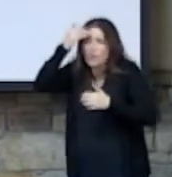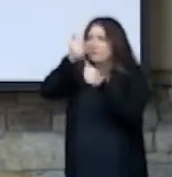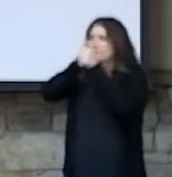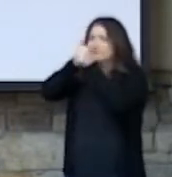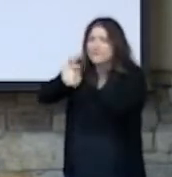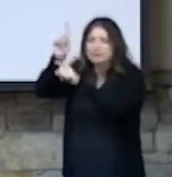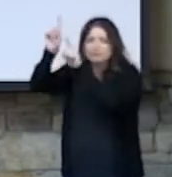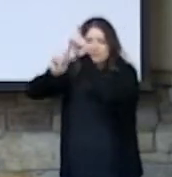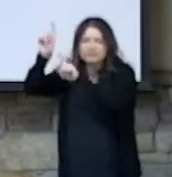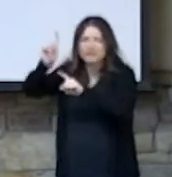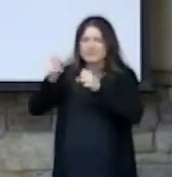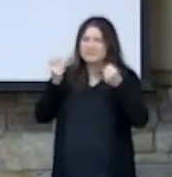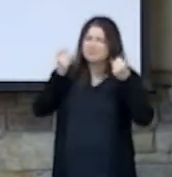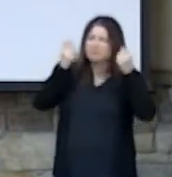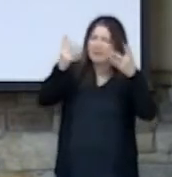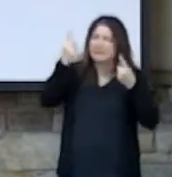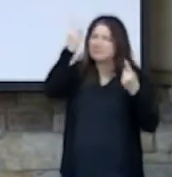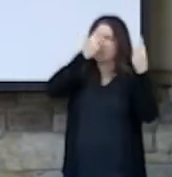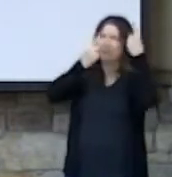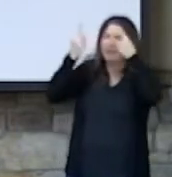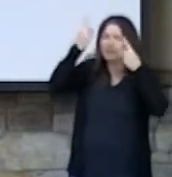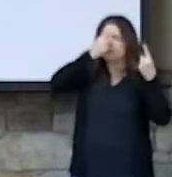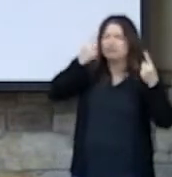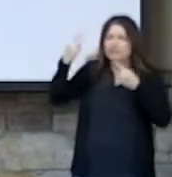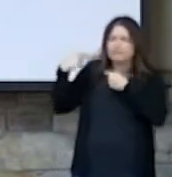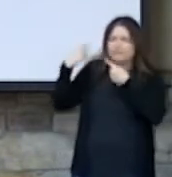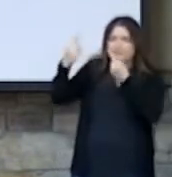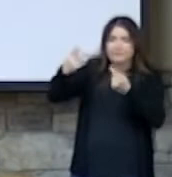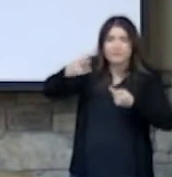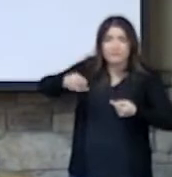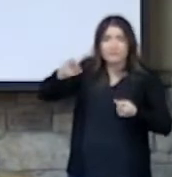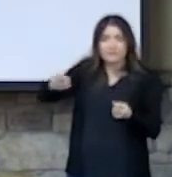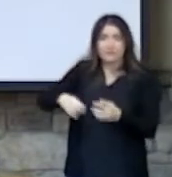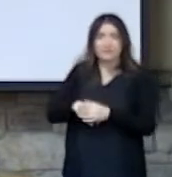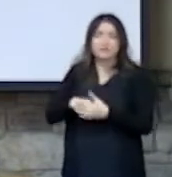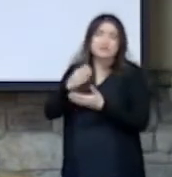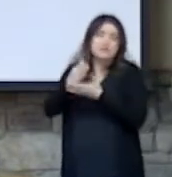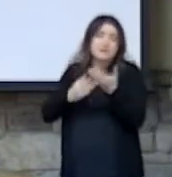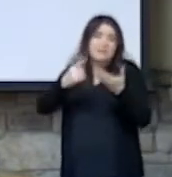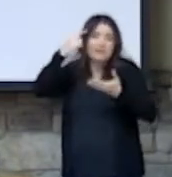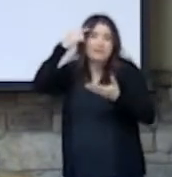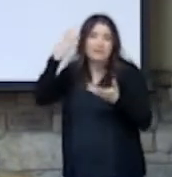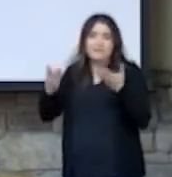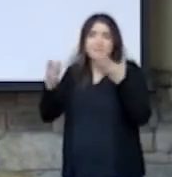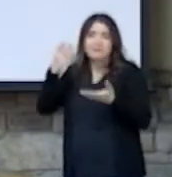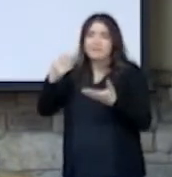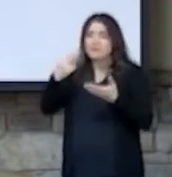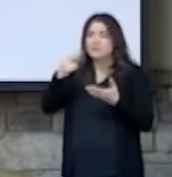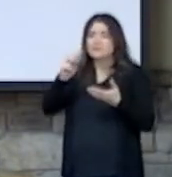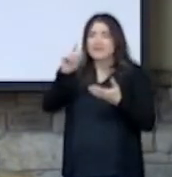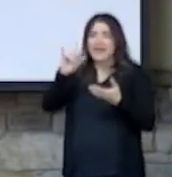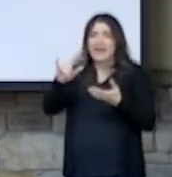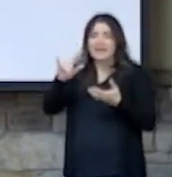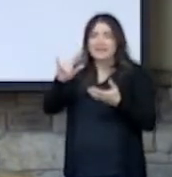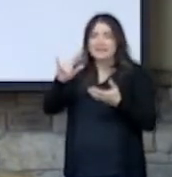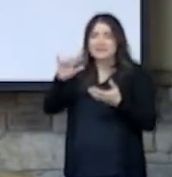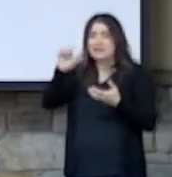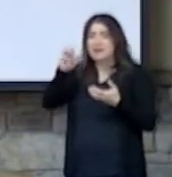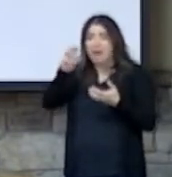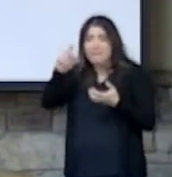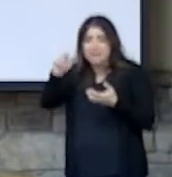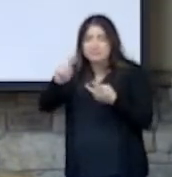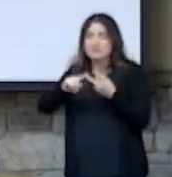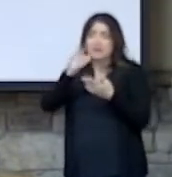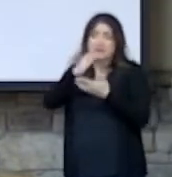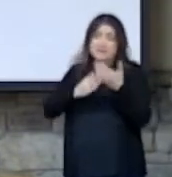it? And there's been a lot of speculation throughout history. There are some that think maybe it was Halley's Comet, or some that think it